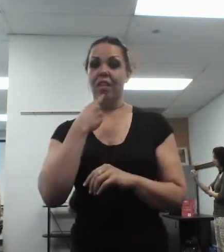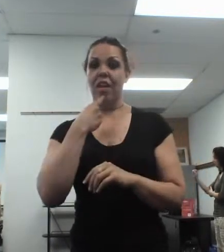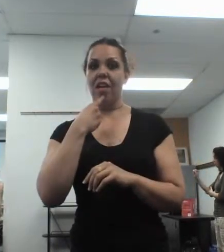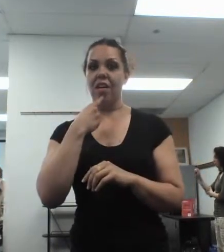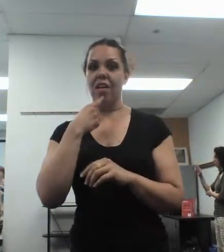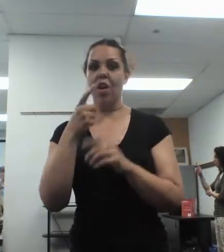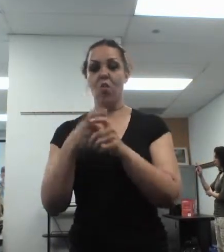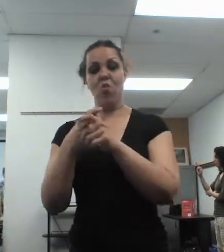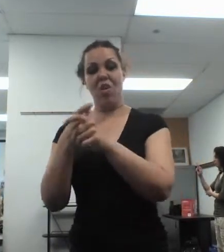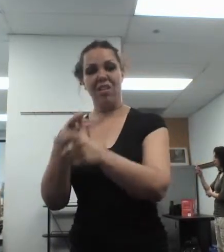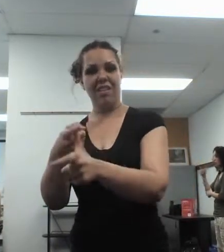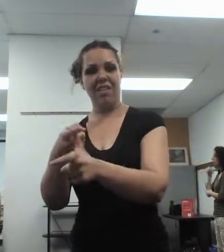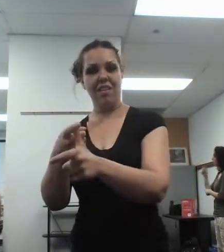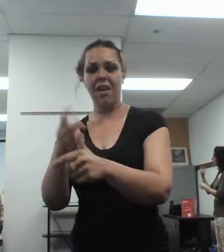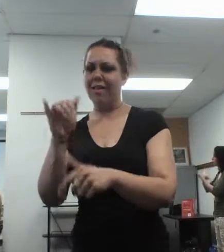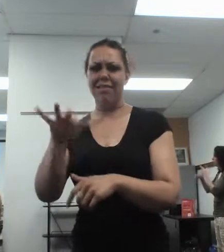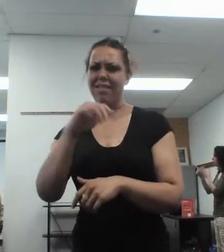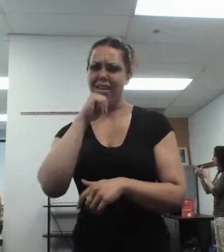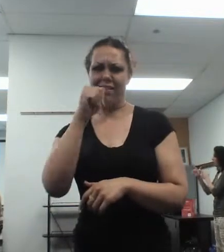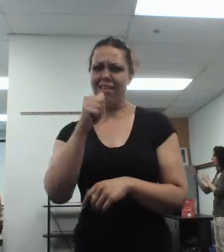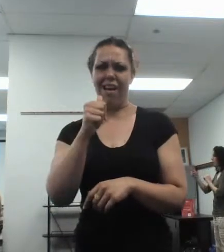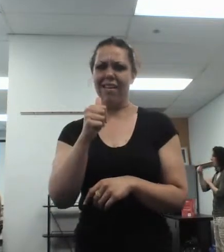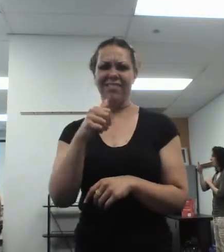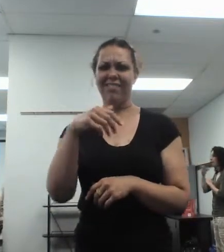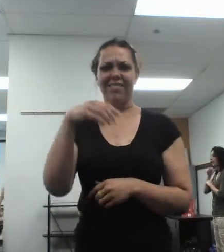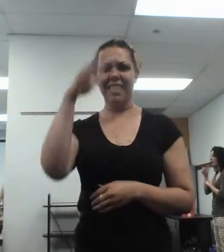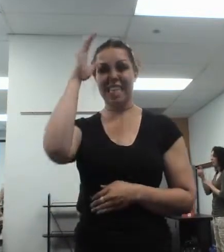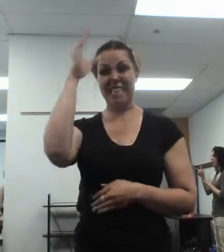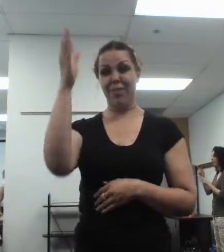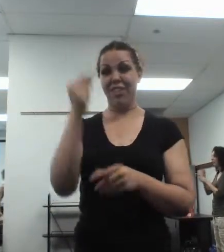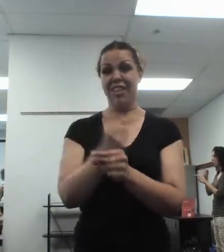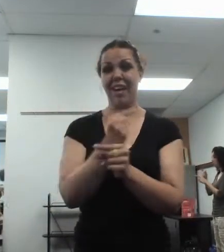off the meaning of the sentence. So always say conceptual.